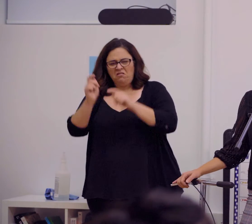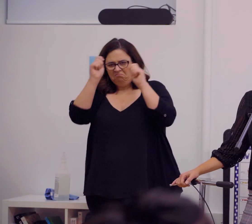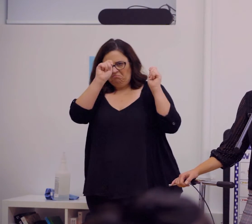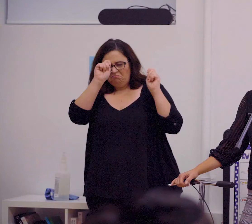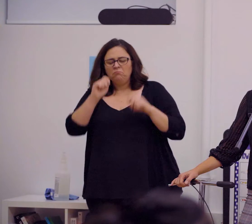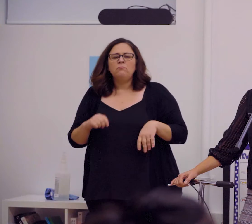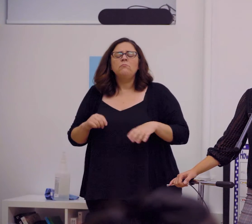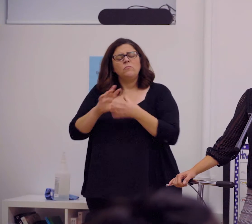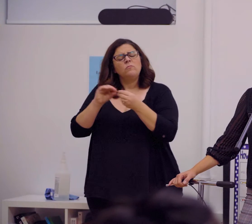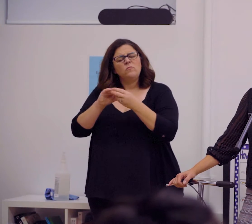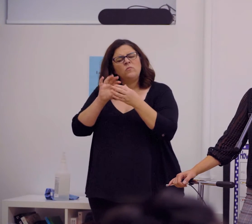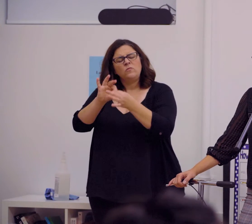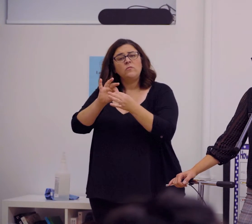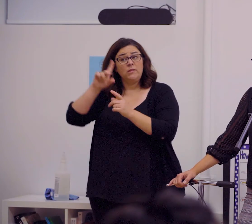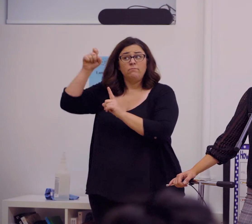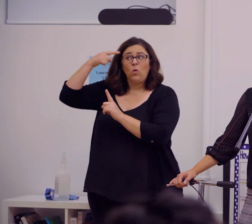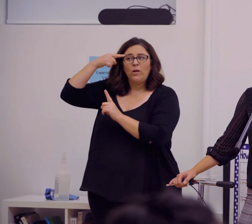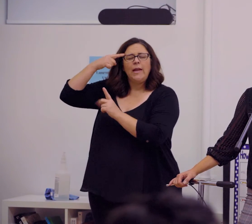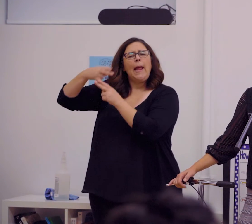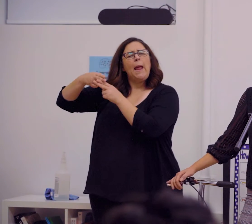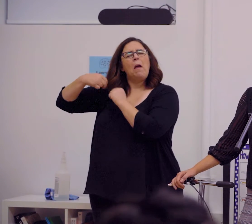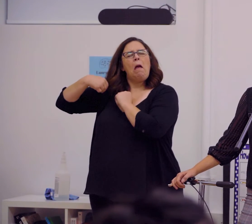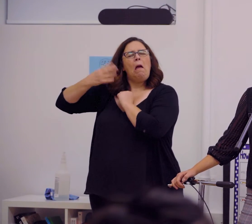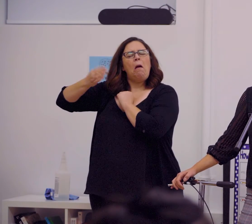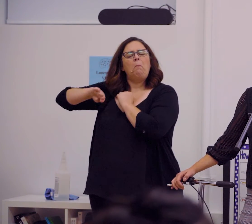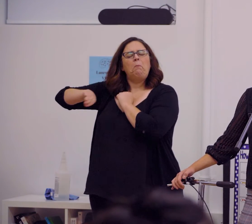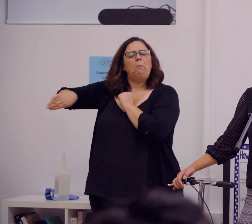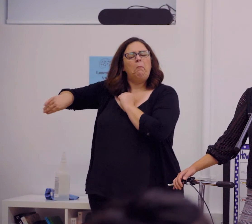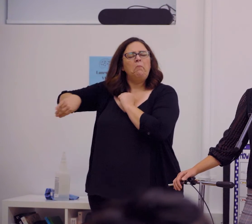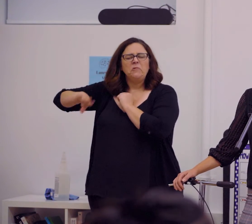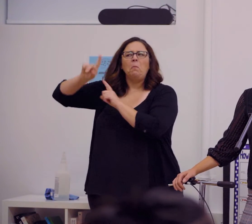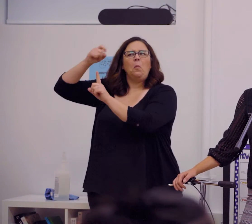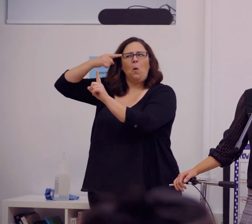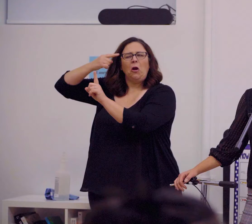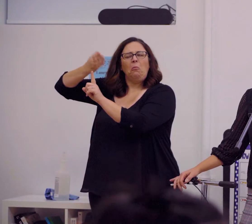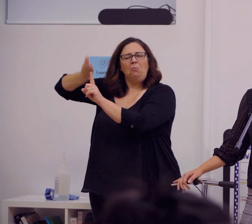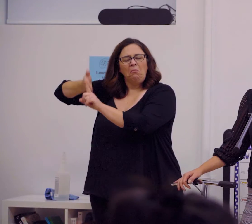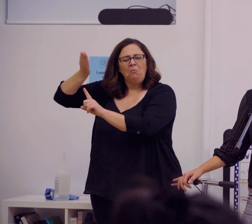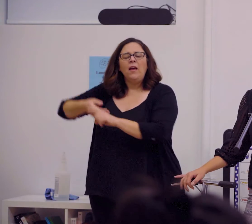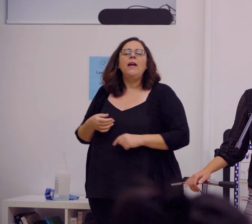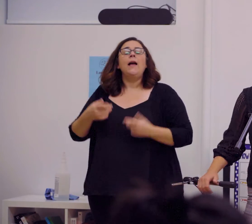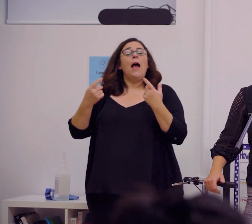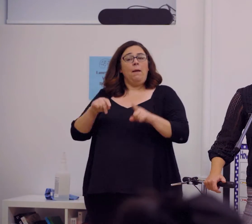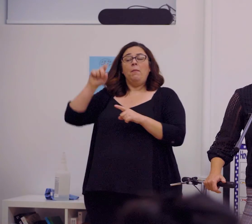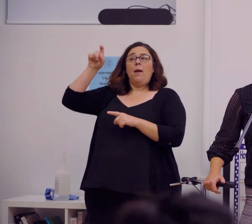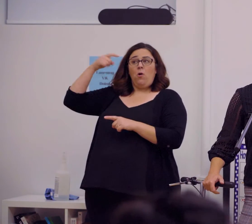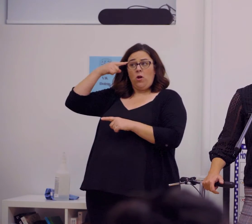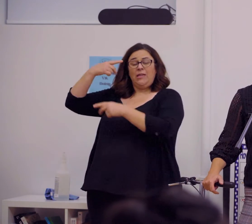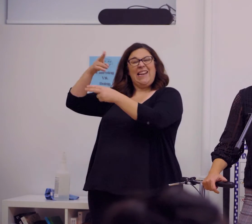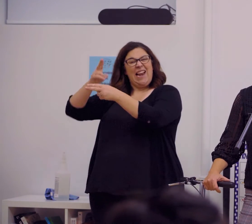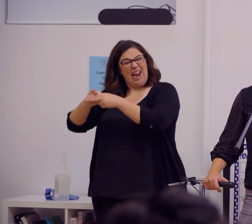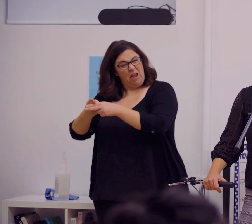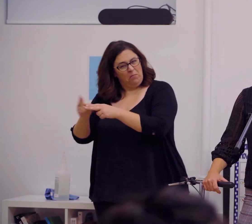is connected to an employer that will remain nameless and a situation I found myself in with a boss who will also